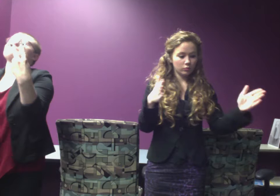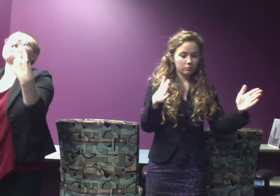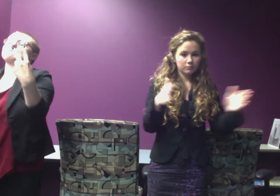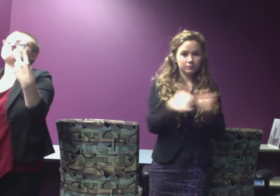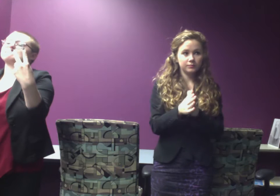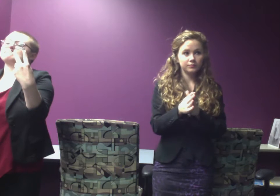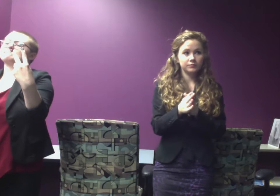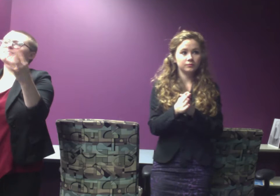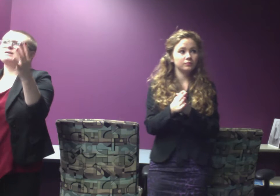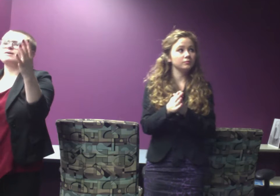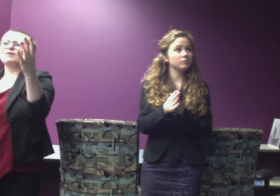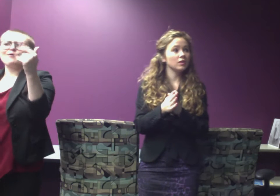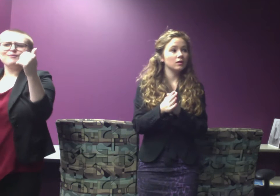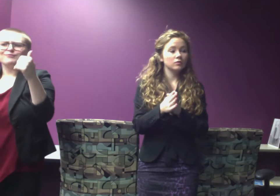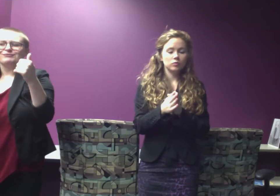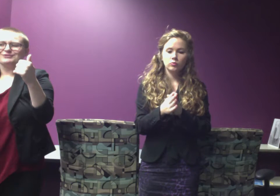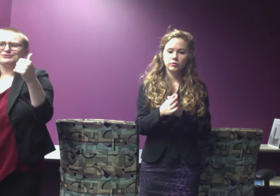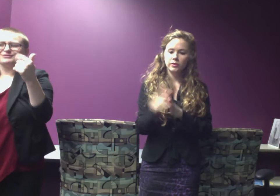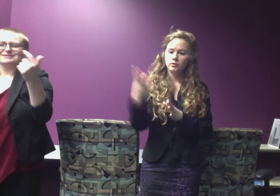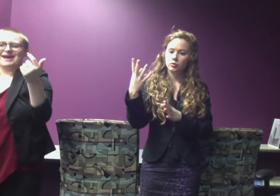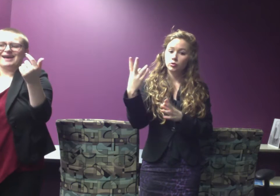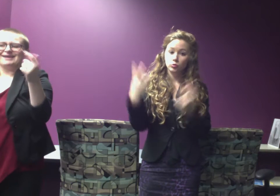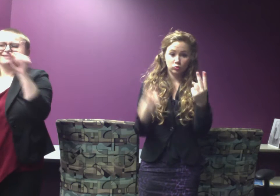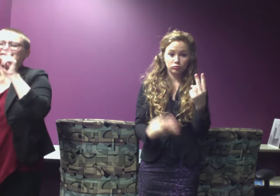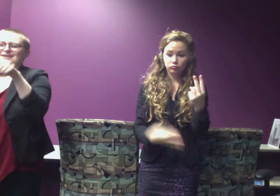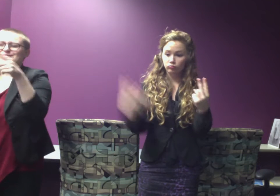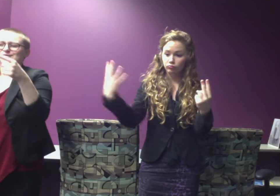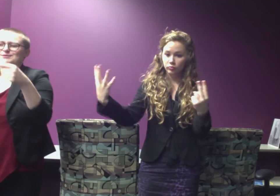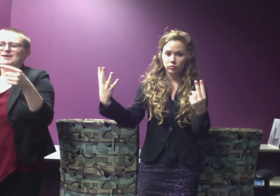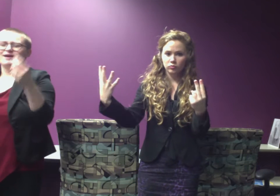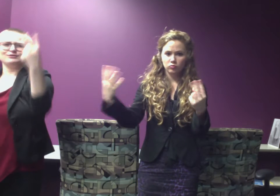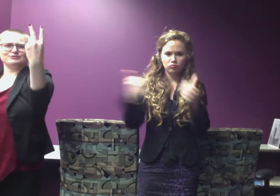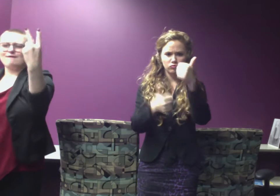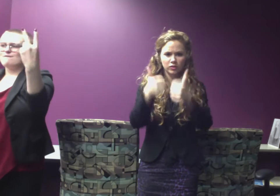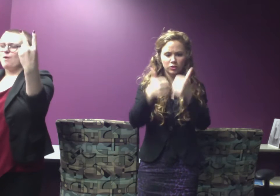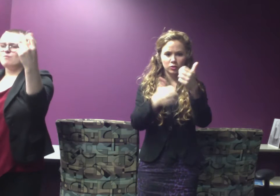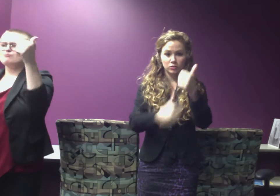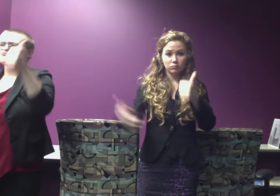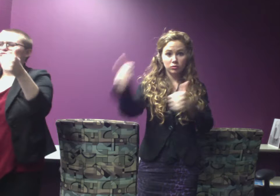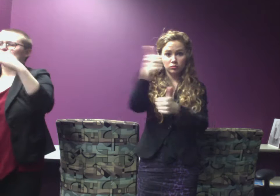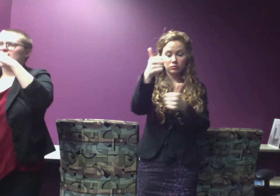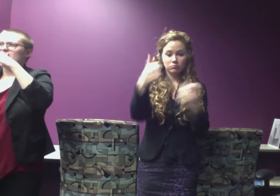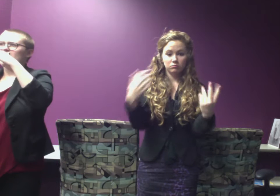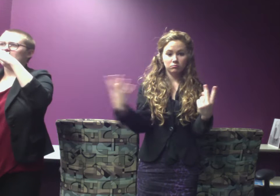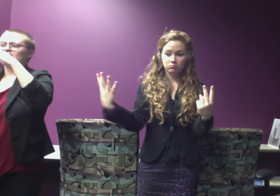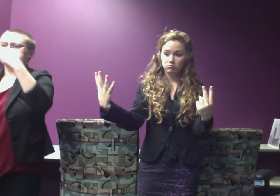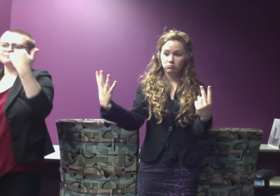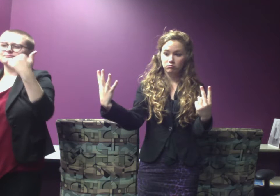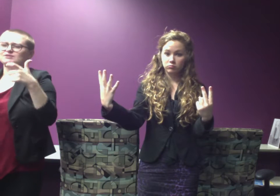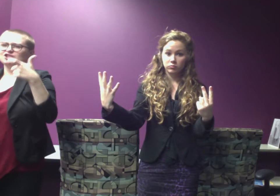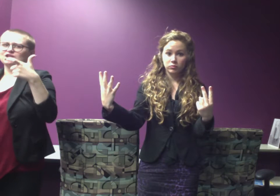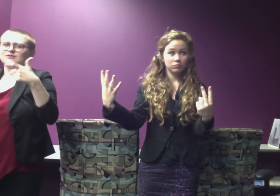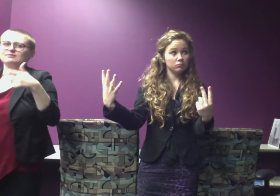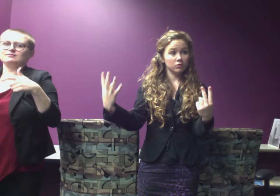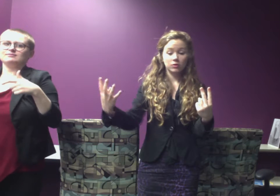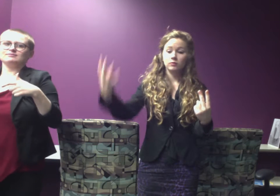Hopefully we know the answer to this already. Which of these numbers is larger? 4 is the larger number. And in mathematics,